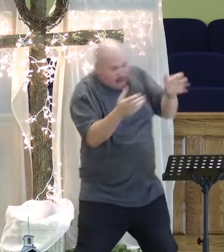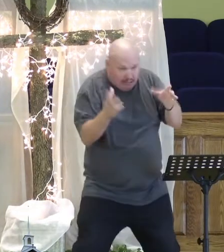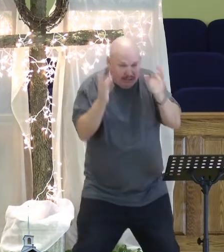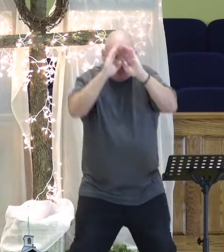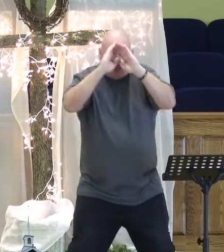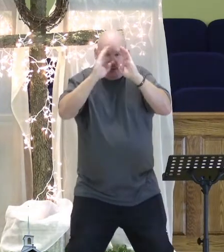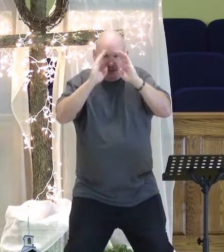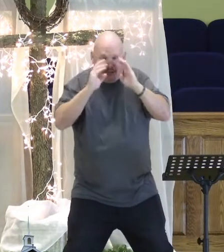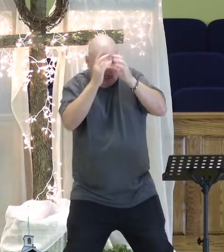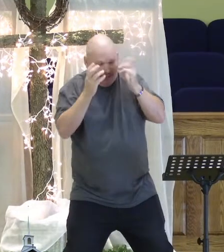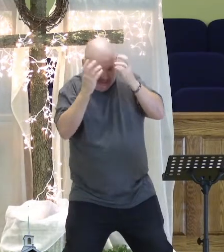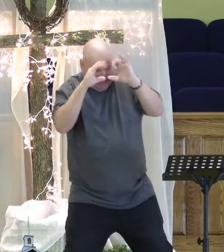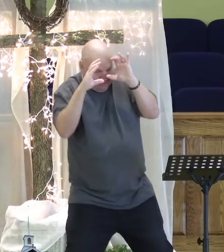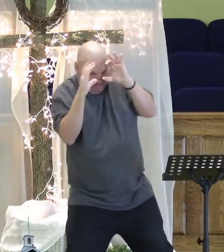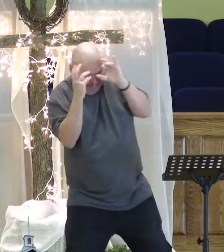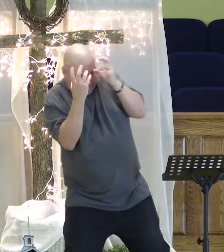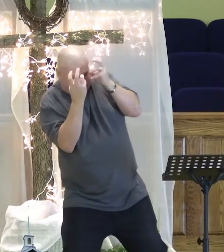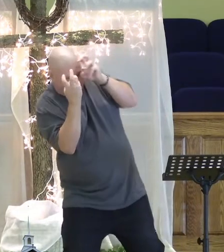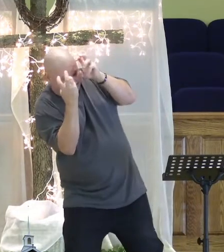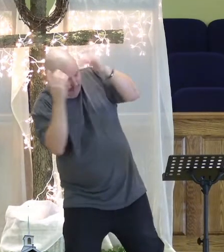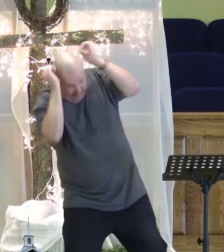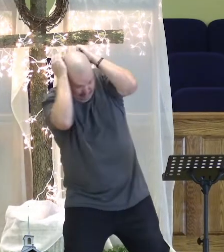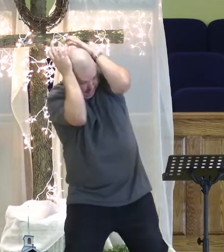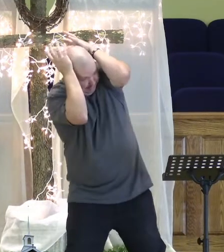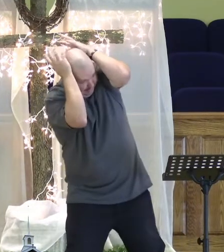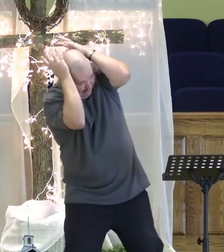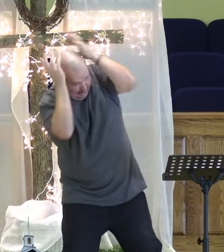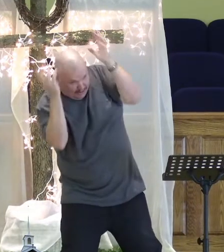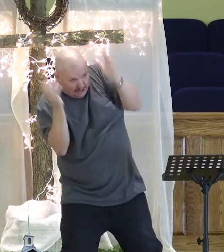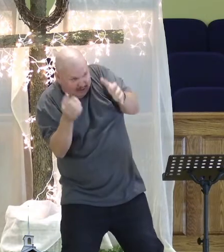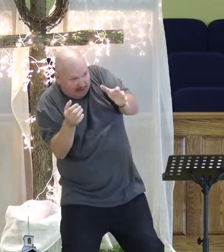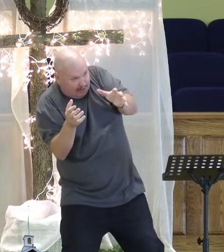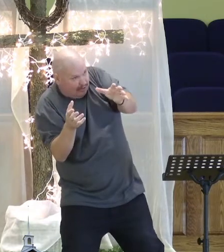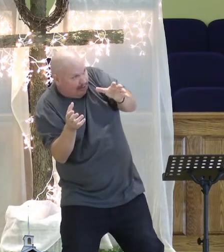No interpretation needed. Her glasses crack. Her wig falls off.